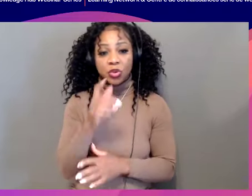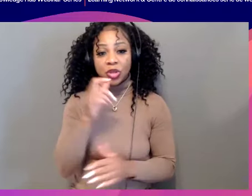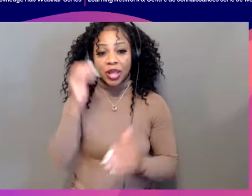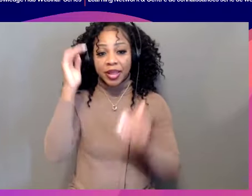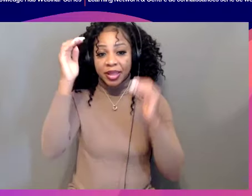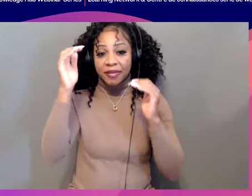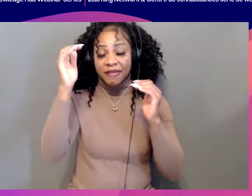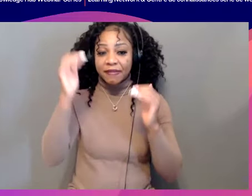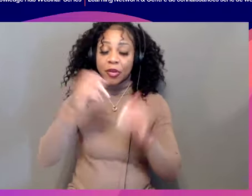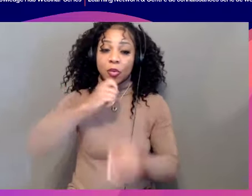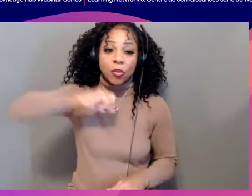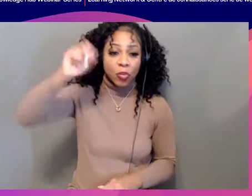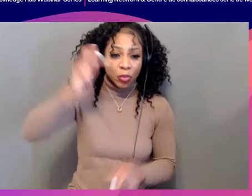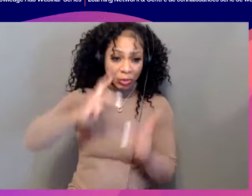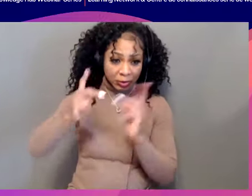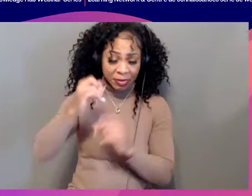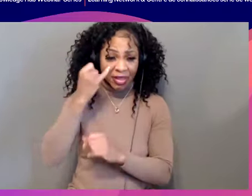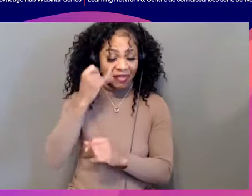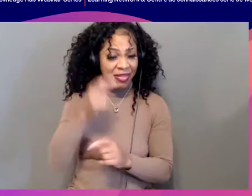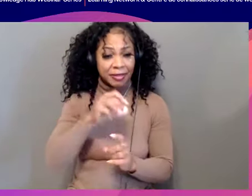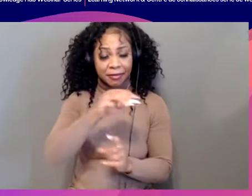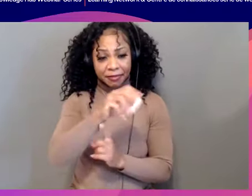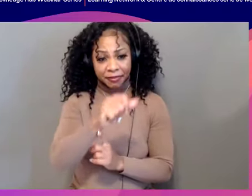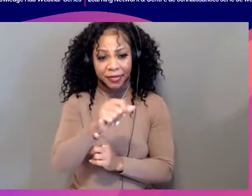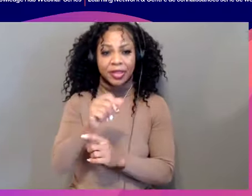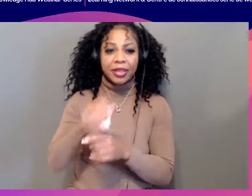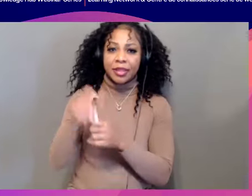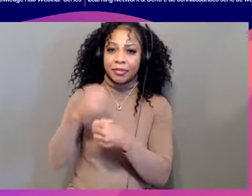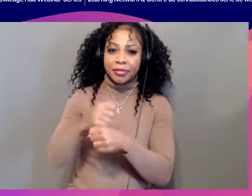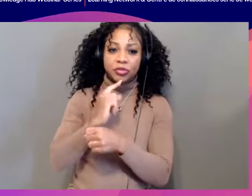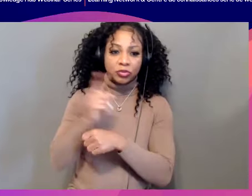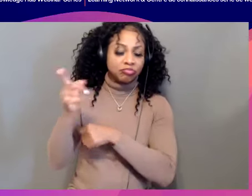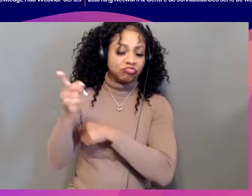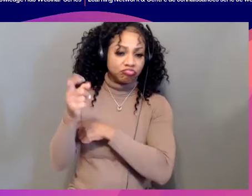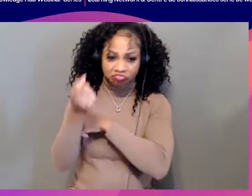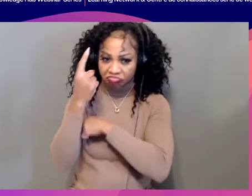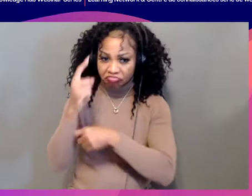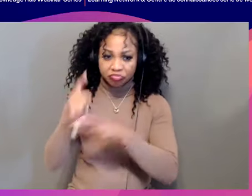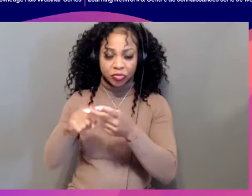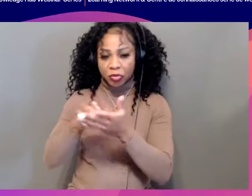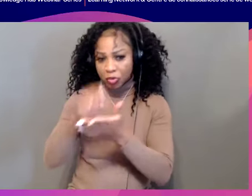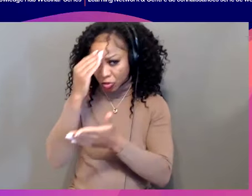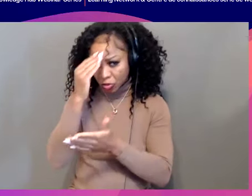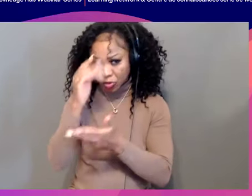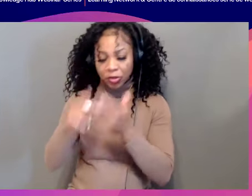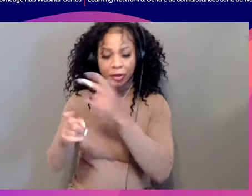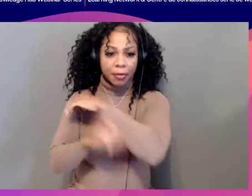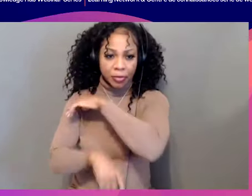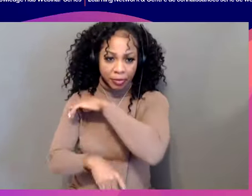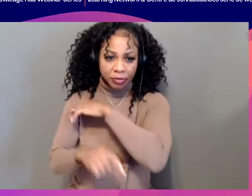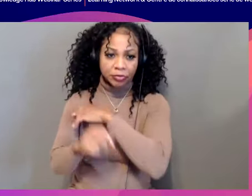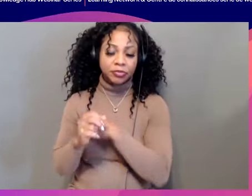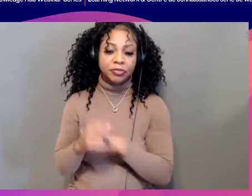like very connected to discussion, but with the specificity with the, being staying anonymous. Right,